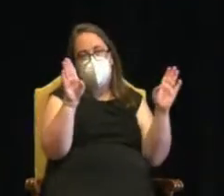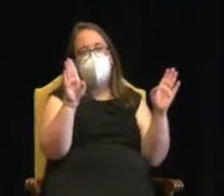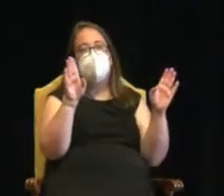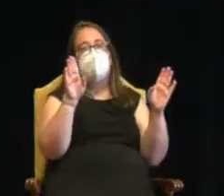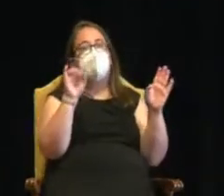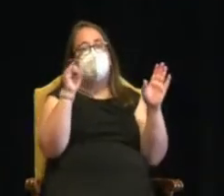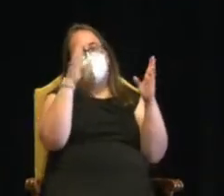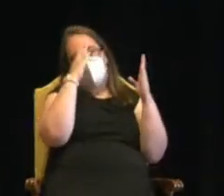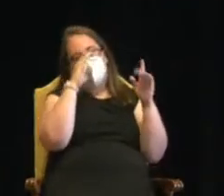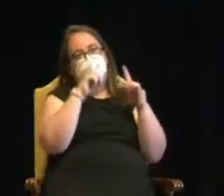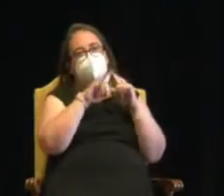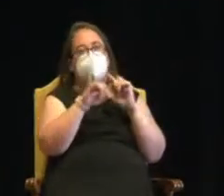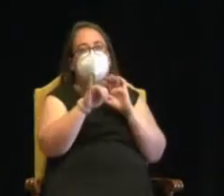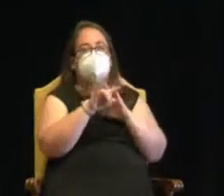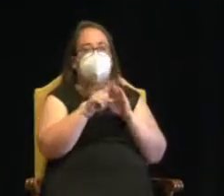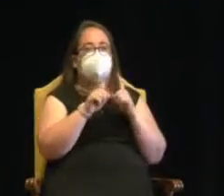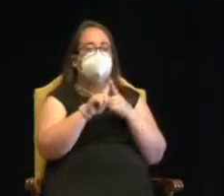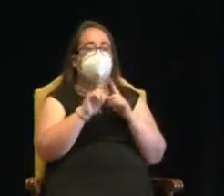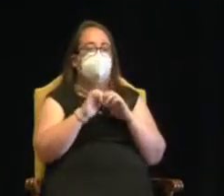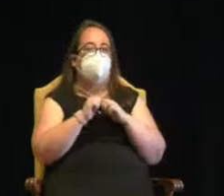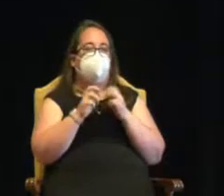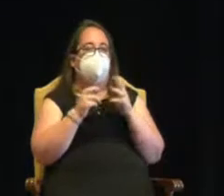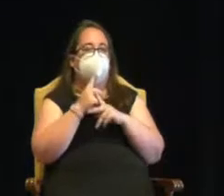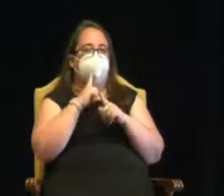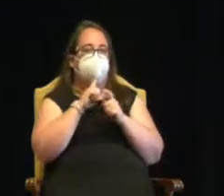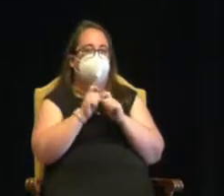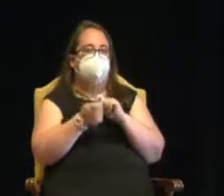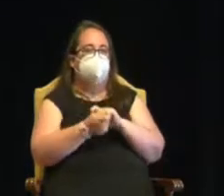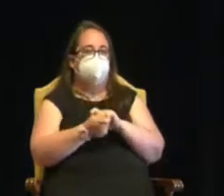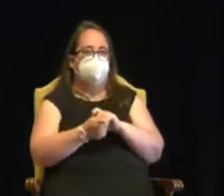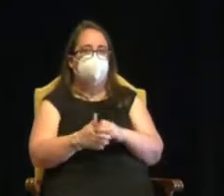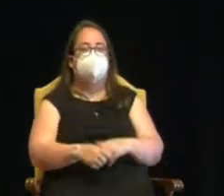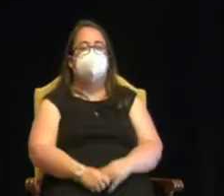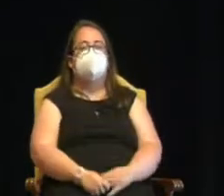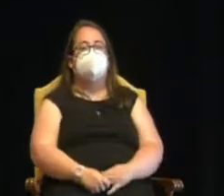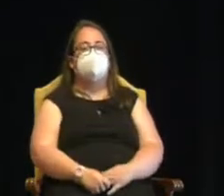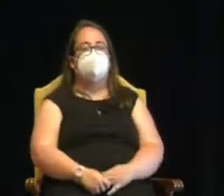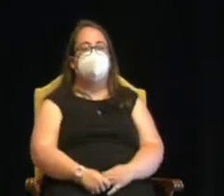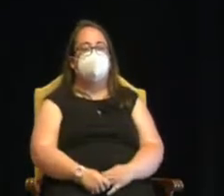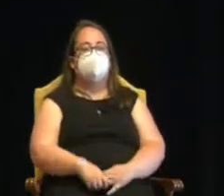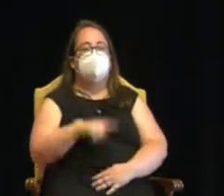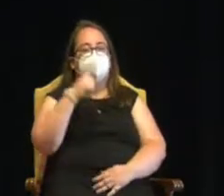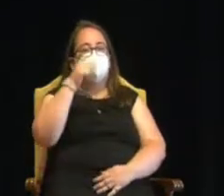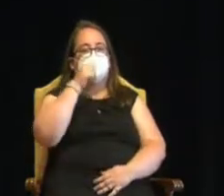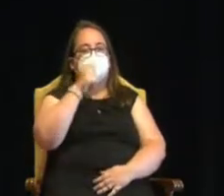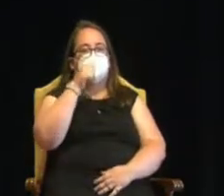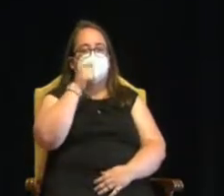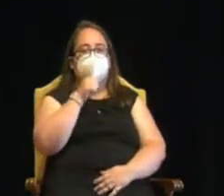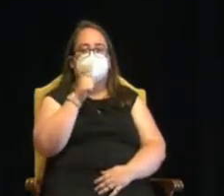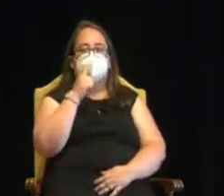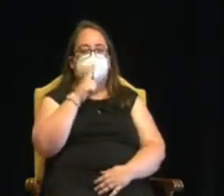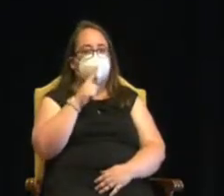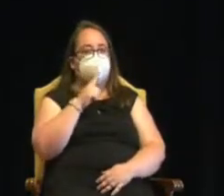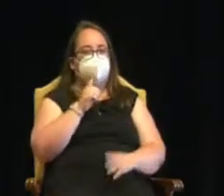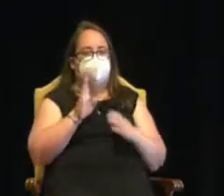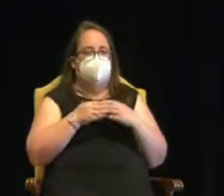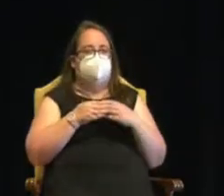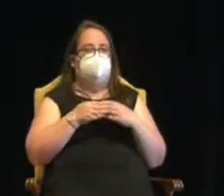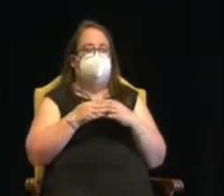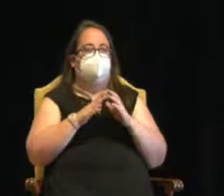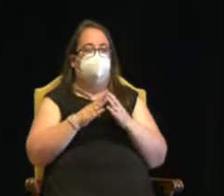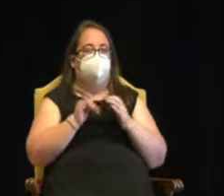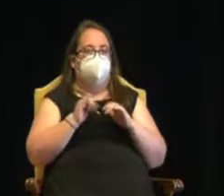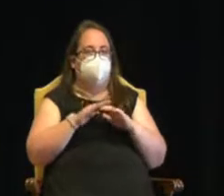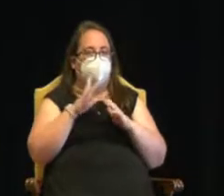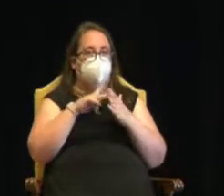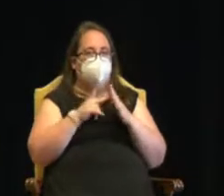to identity and to the way the world is changing. Dream Girl is an extremely claustrophobic book. That was very